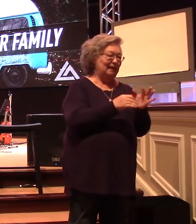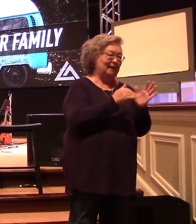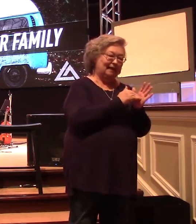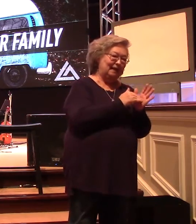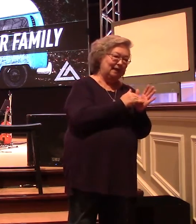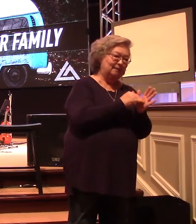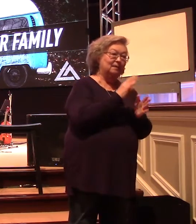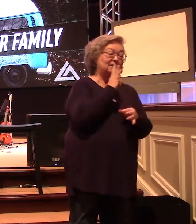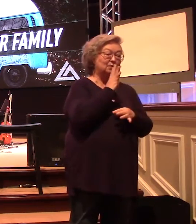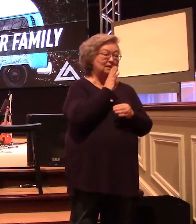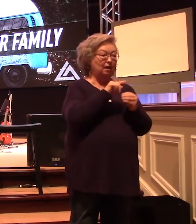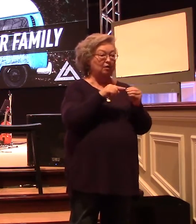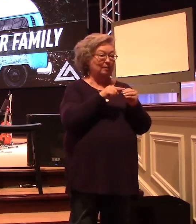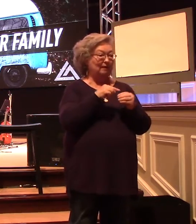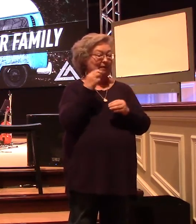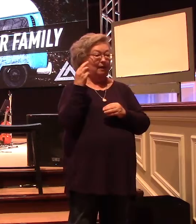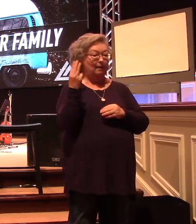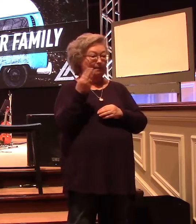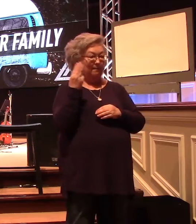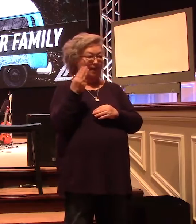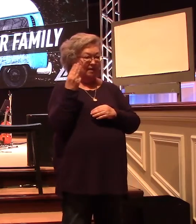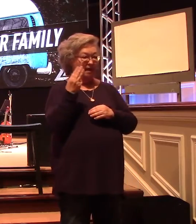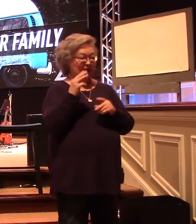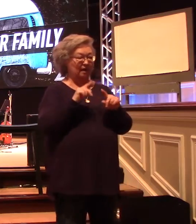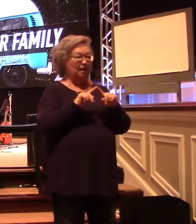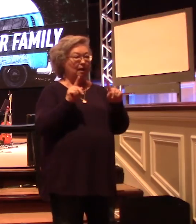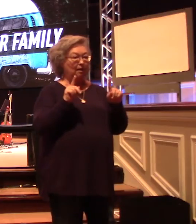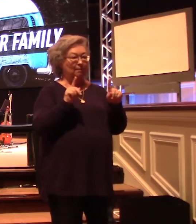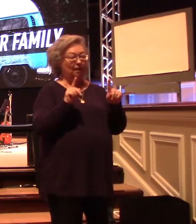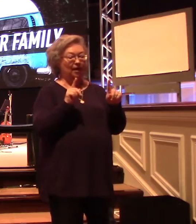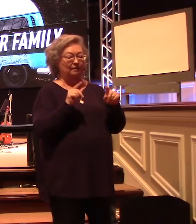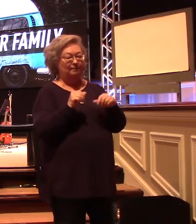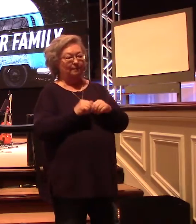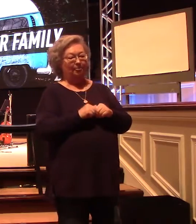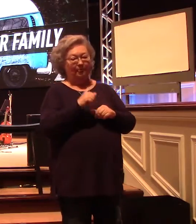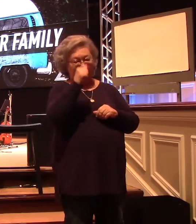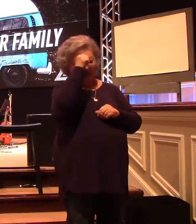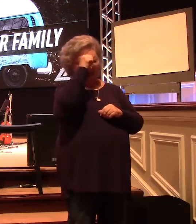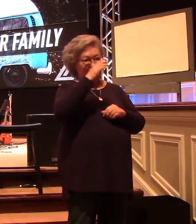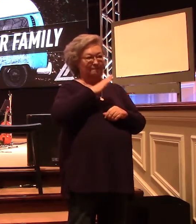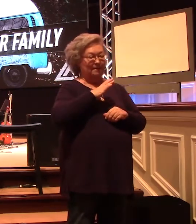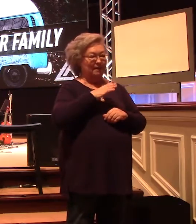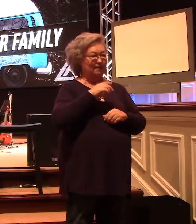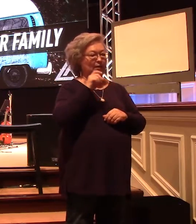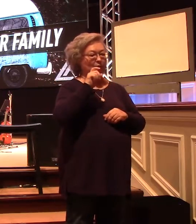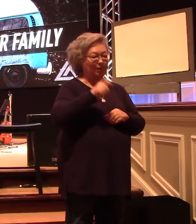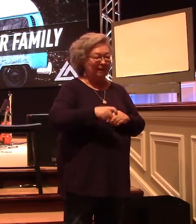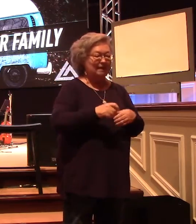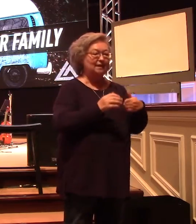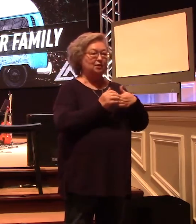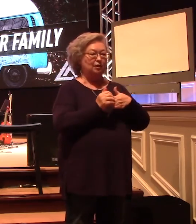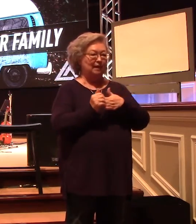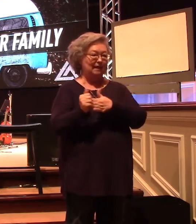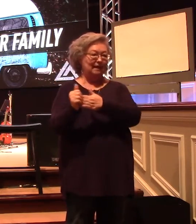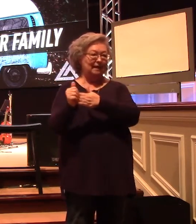covered that on Monday. But the second thing for us as guys is this: we need to lead spiritually.